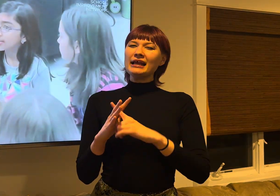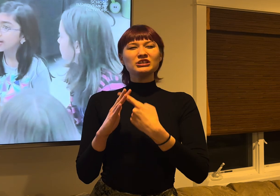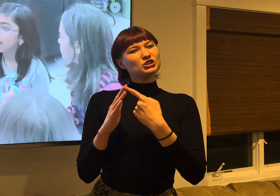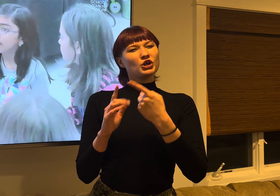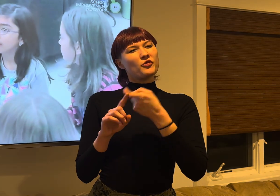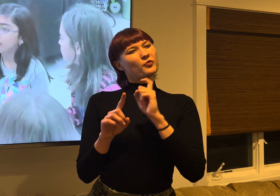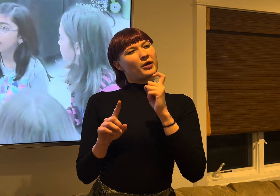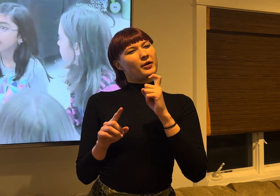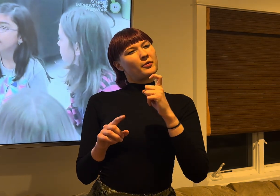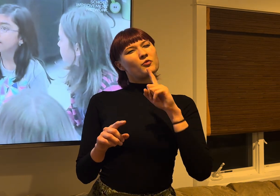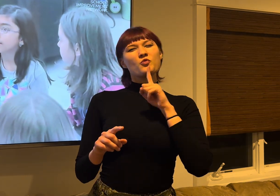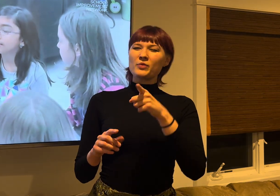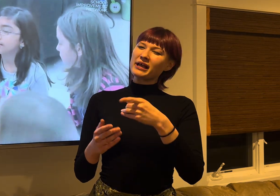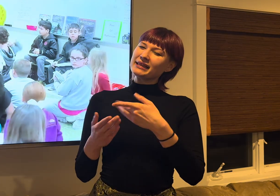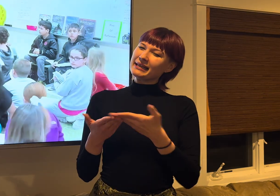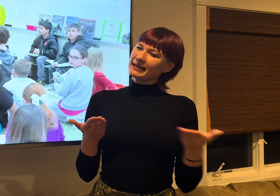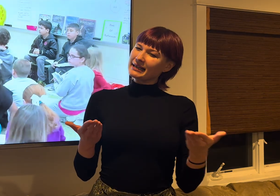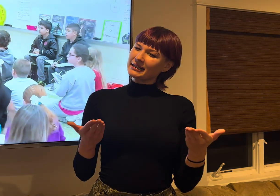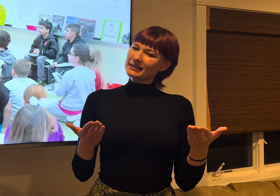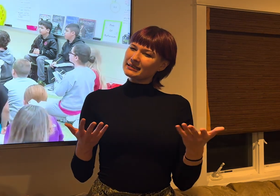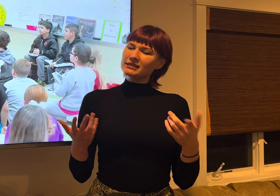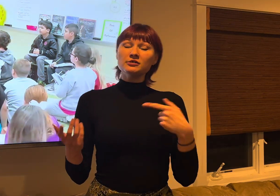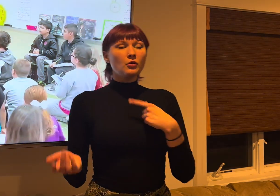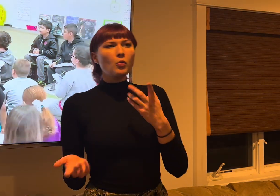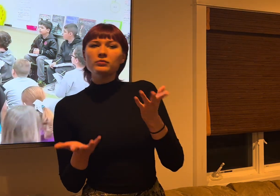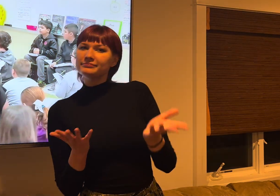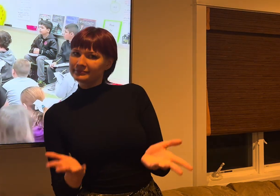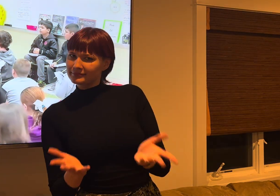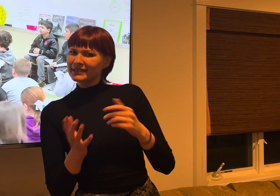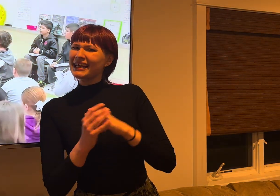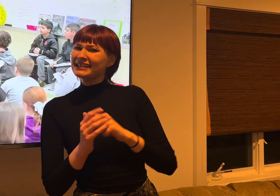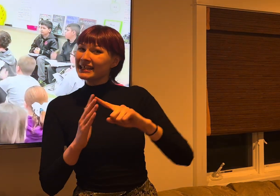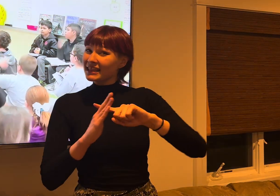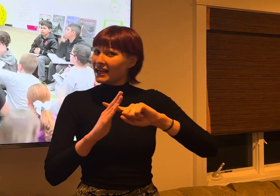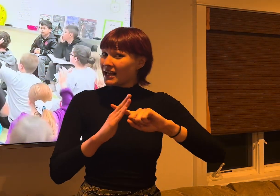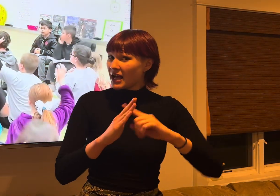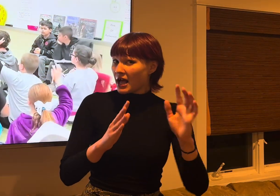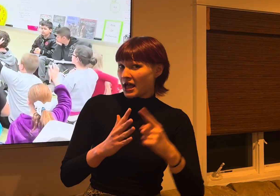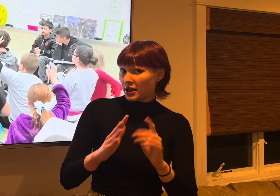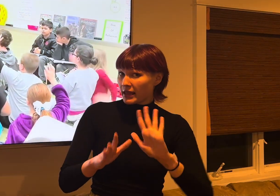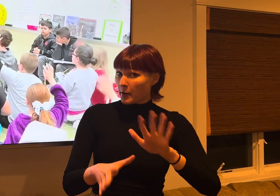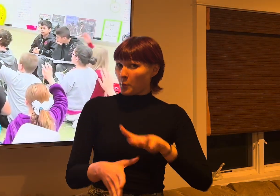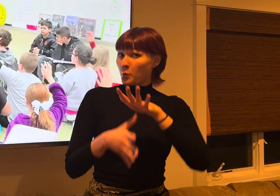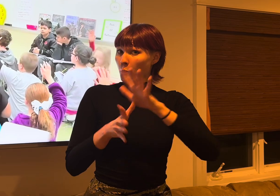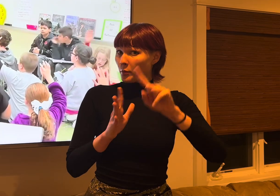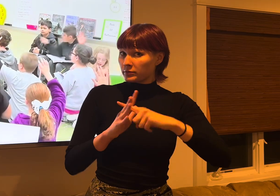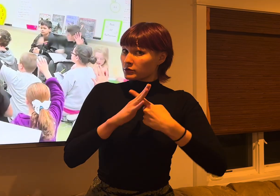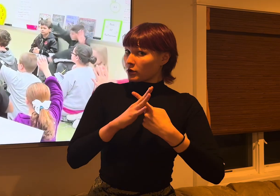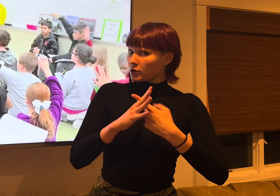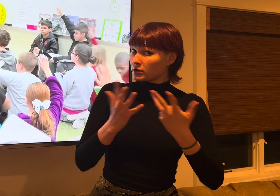I think they are the real thing. Yeah, usually they are the real thing. What are some examples of primary sources?